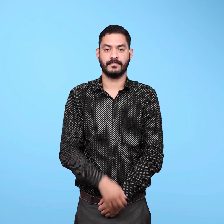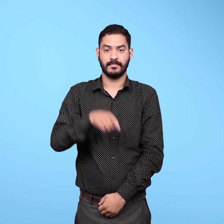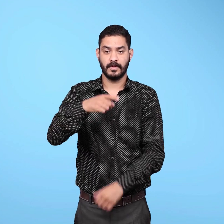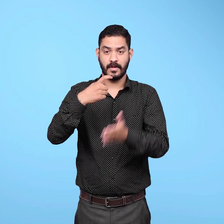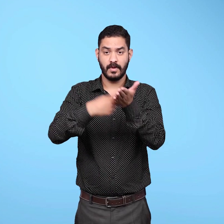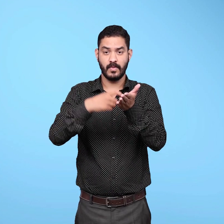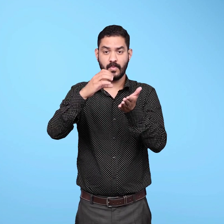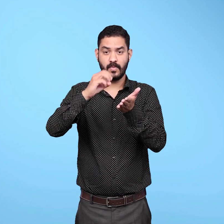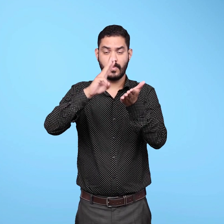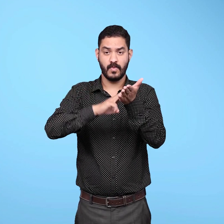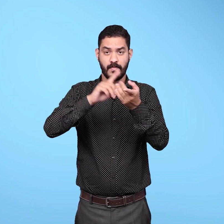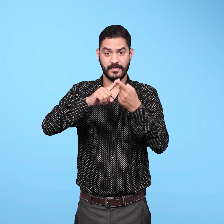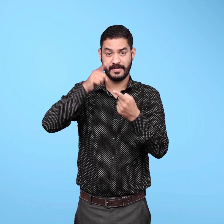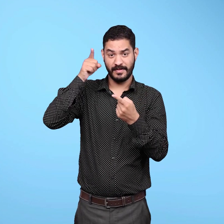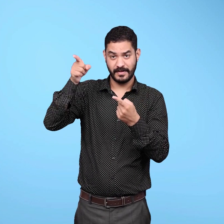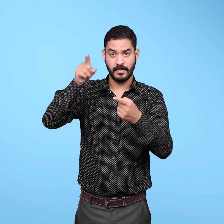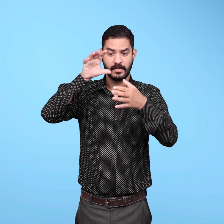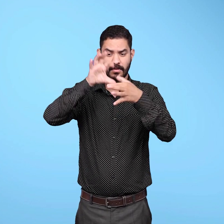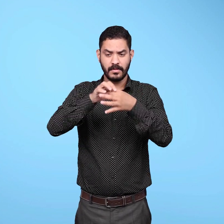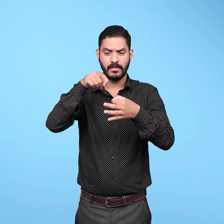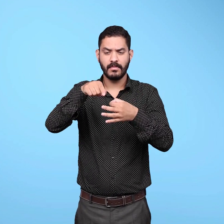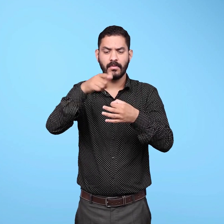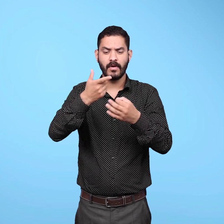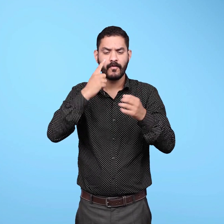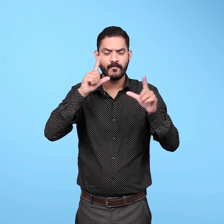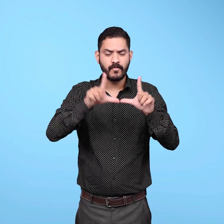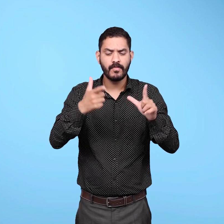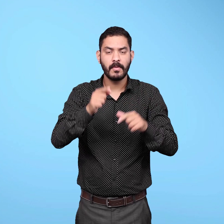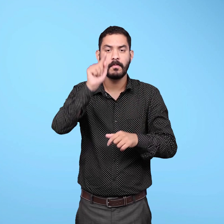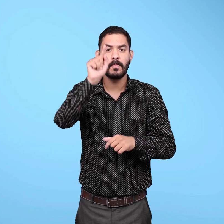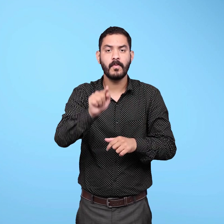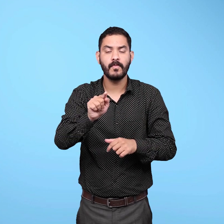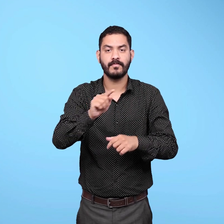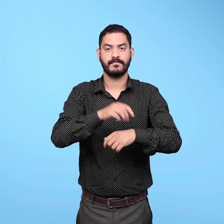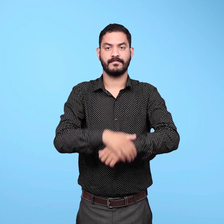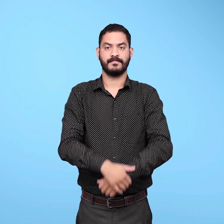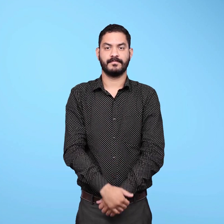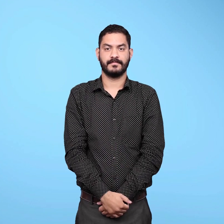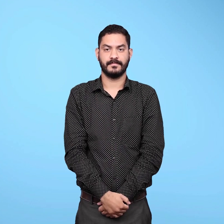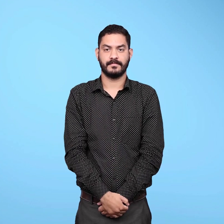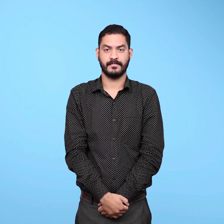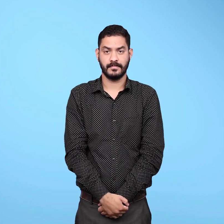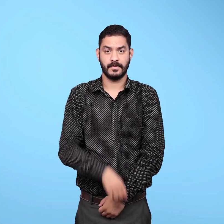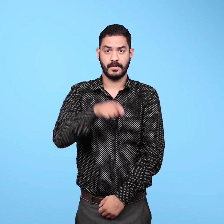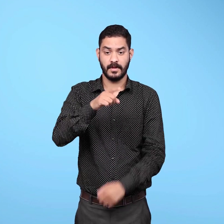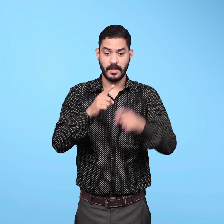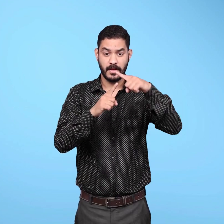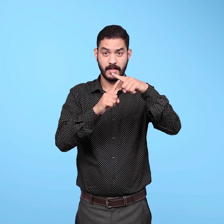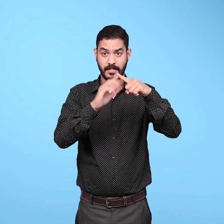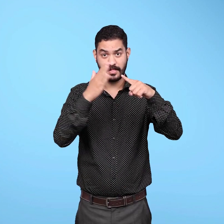List the evidence that indicates that there was contact with Rome. On the top right-hand